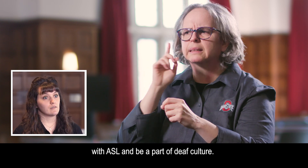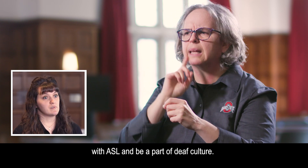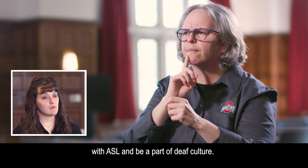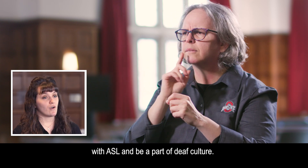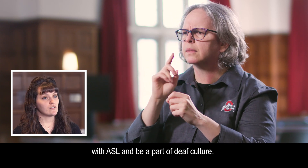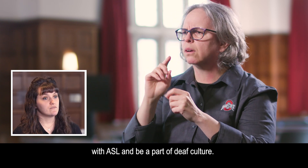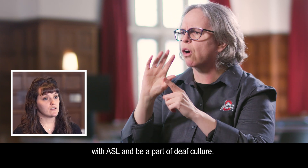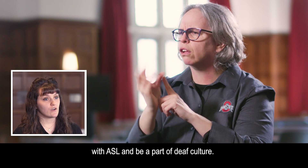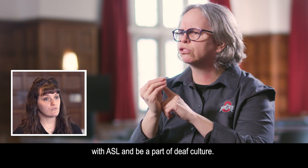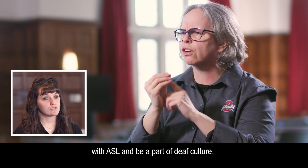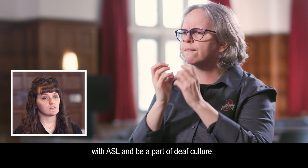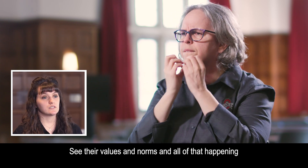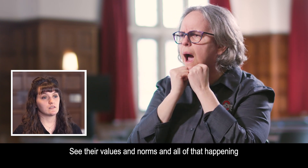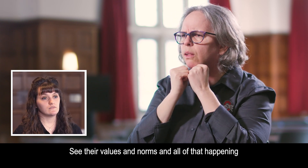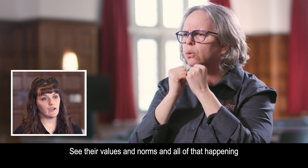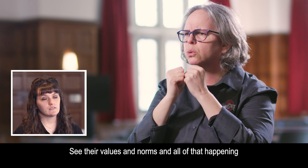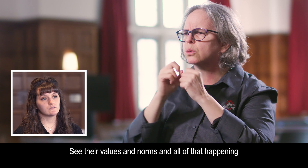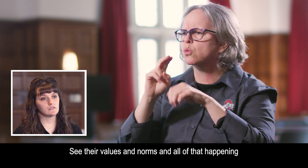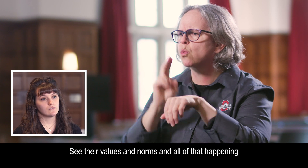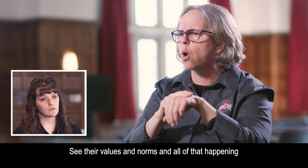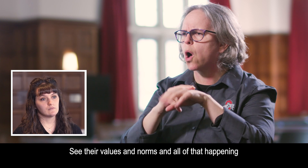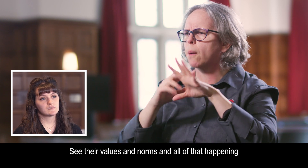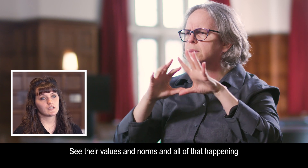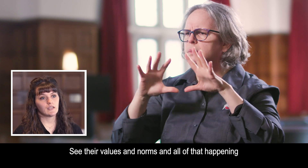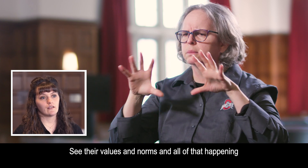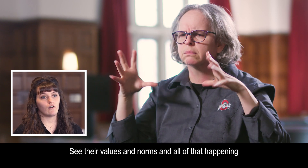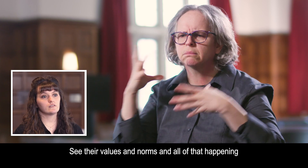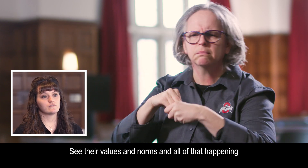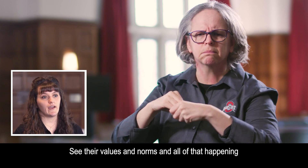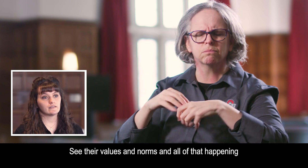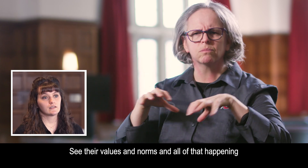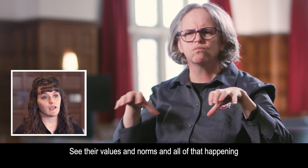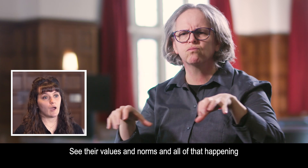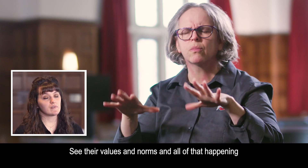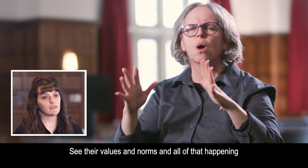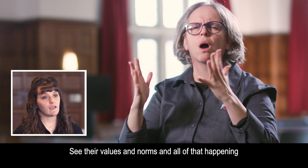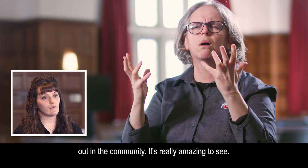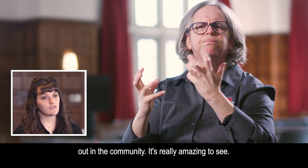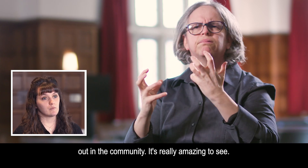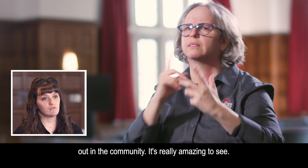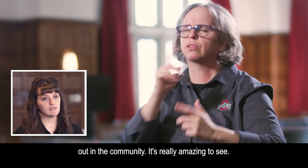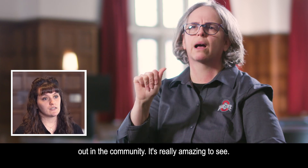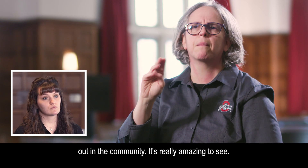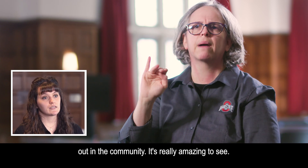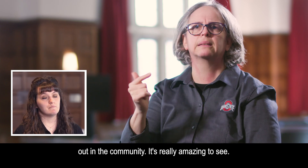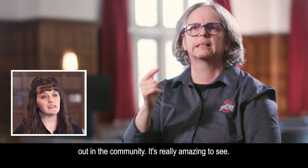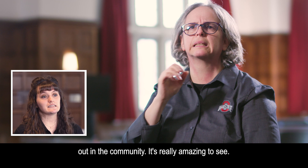be a part of deaf culture, see their values and norms and all of that happening out in the community. It's really amazing